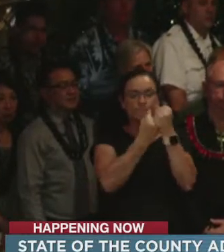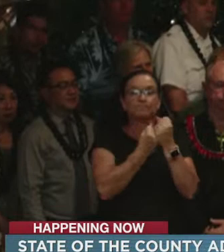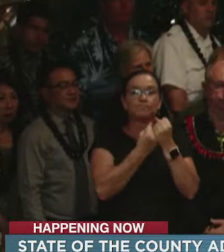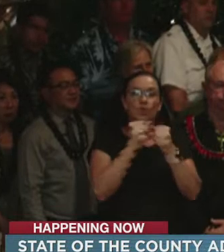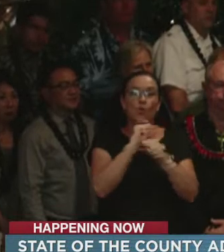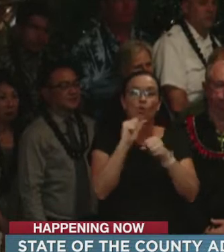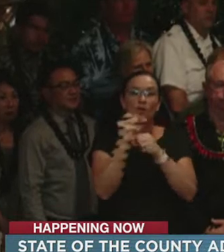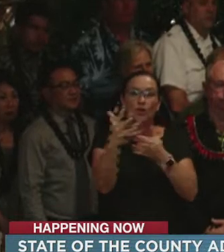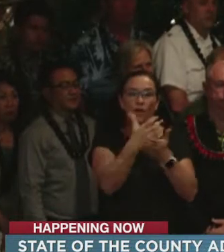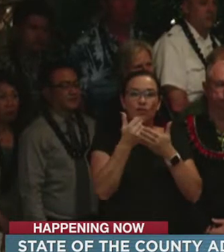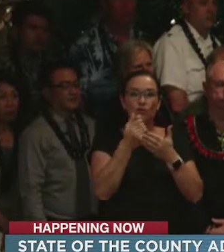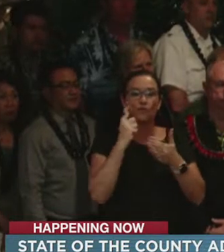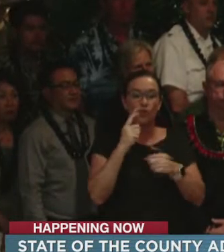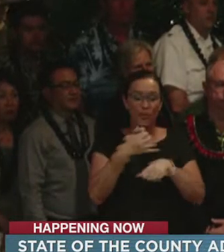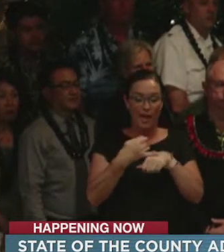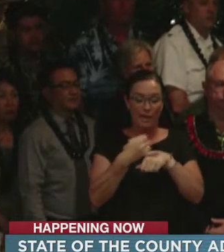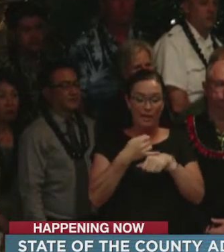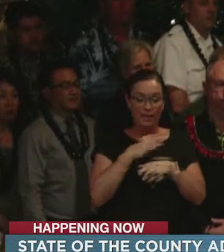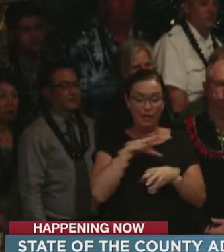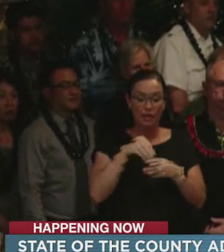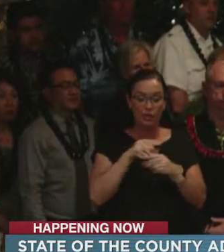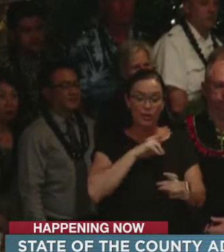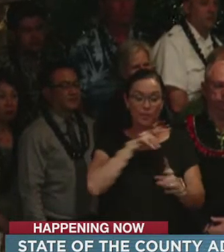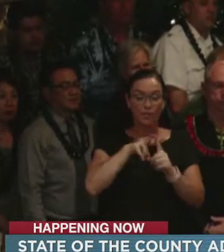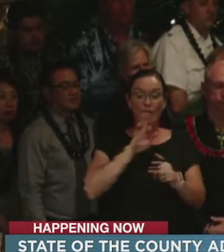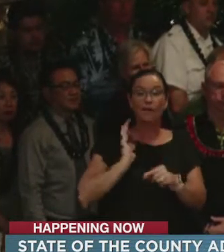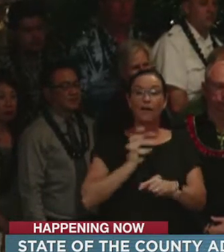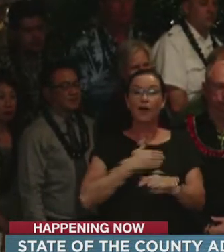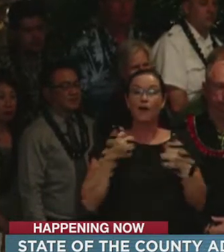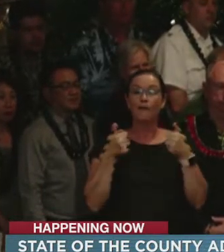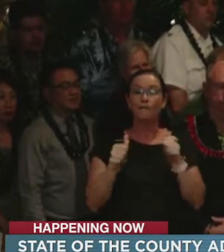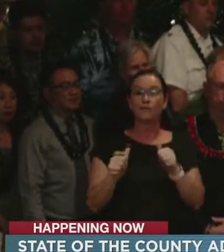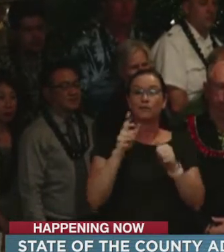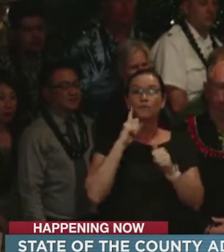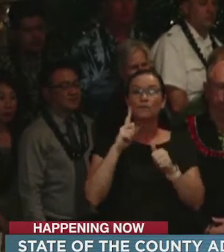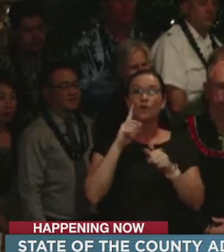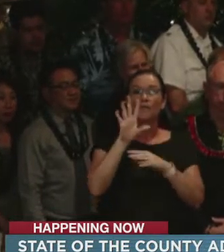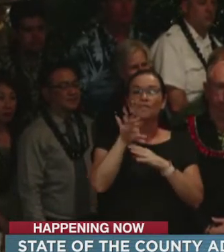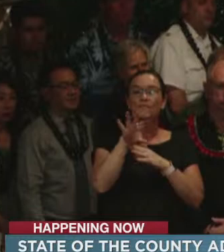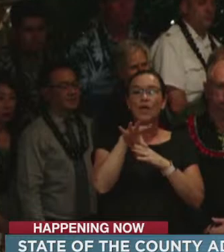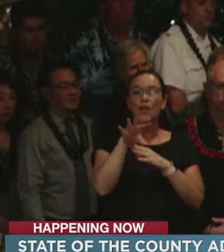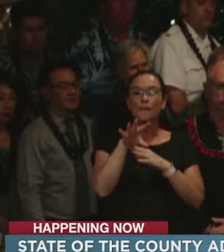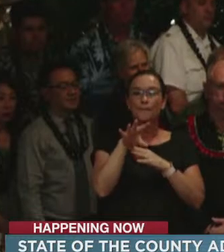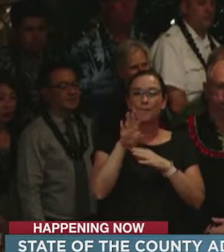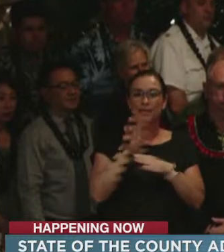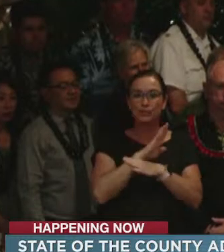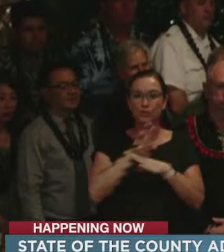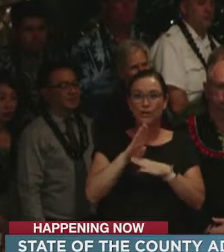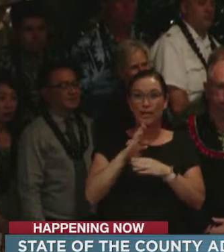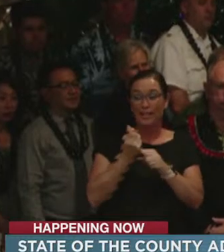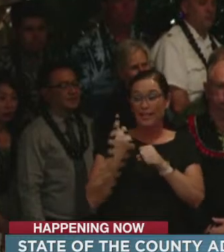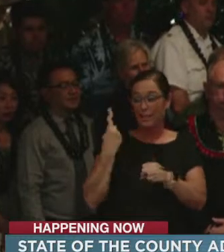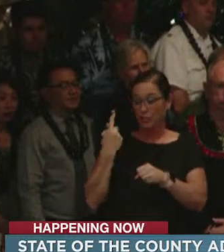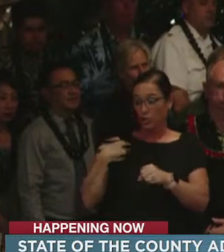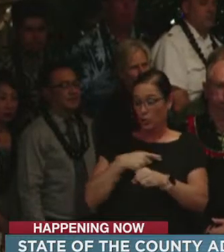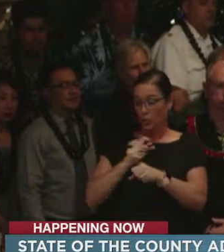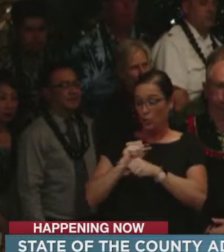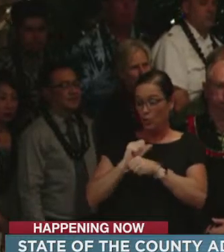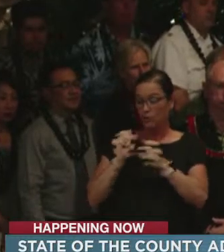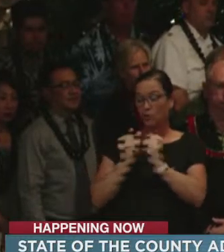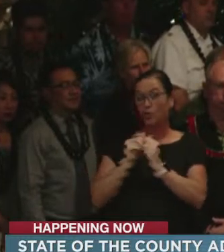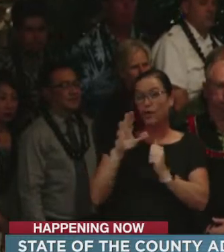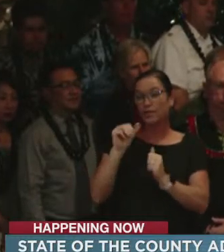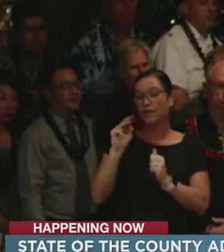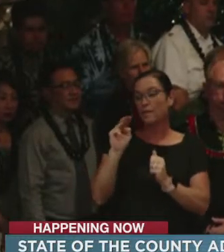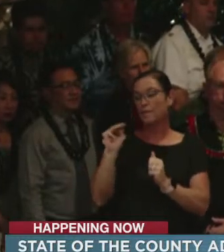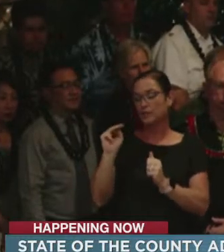island, including applying our efforts in and around the film industry. Last year alone, we worked with Commissioner Freitas